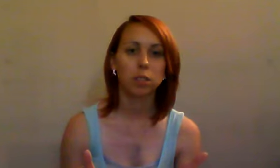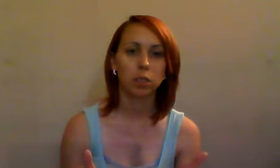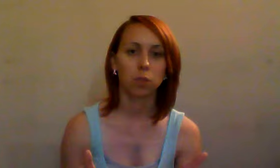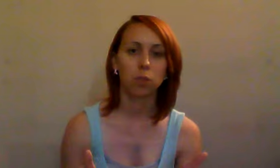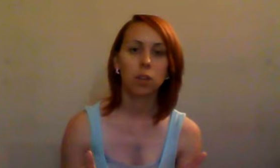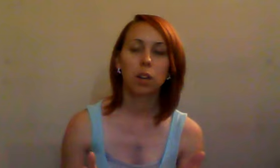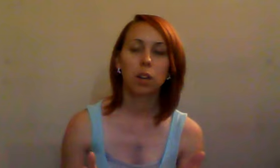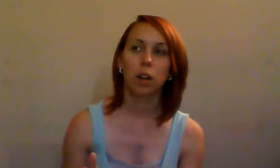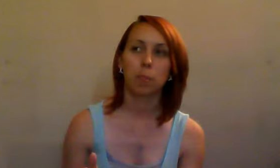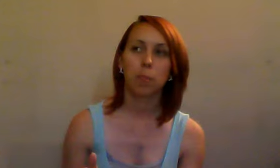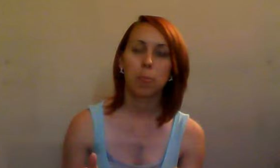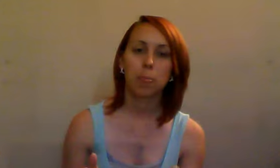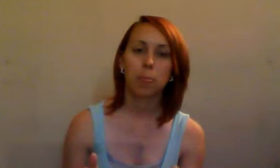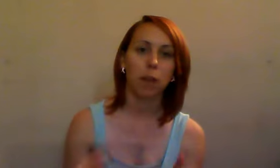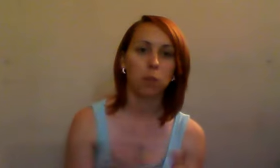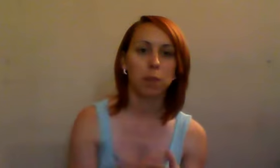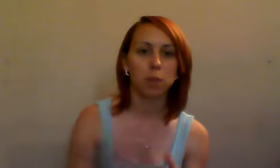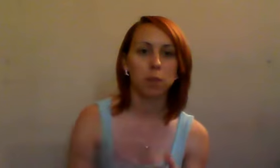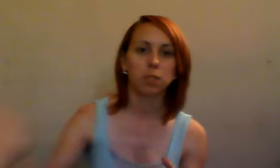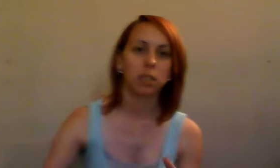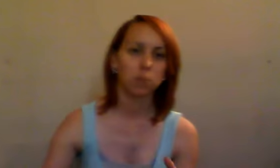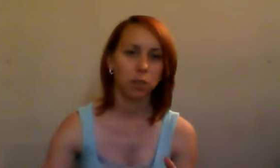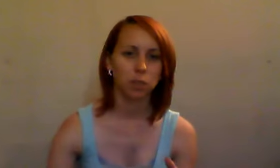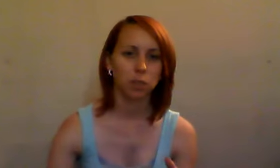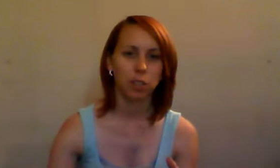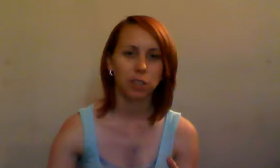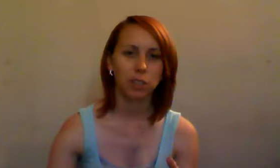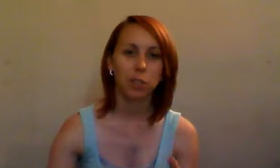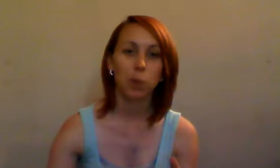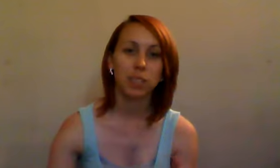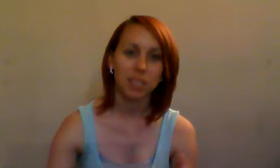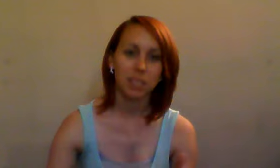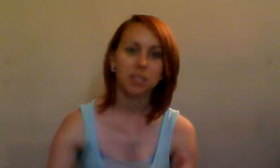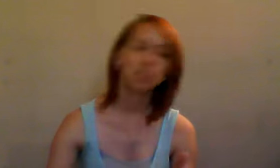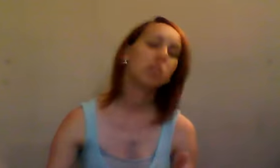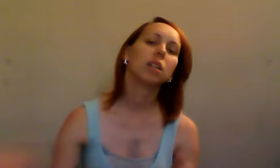own. That will make more sense when you learn your 20s.